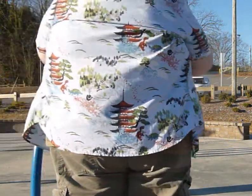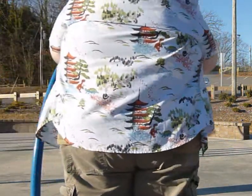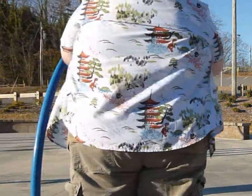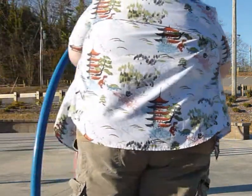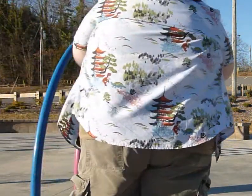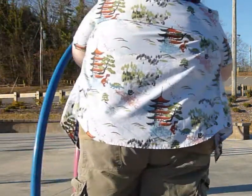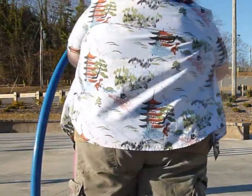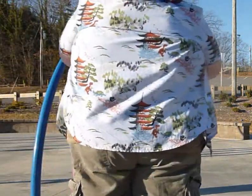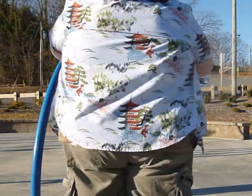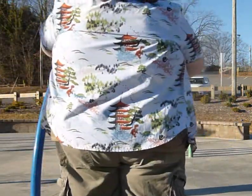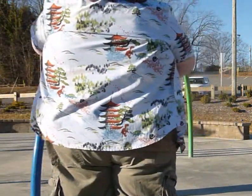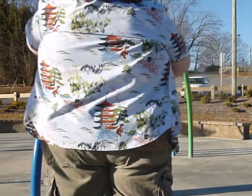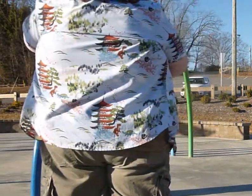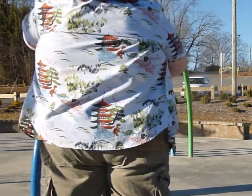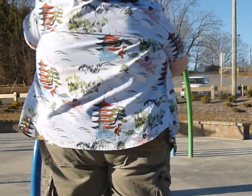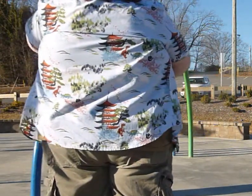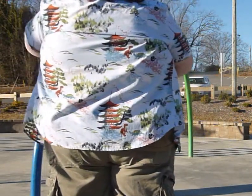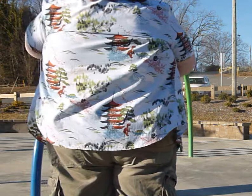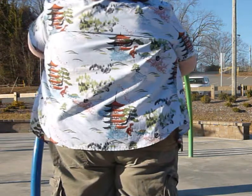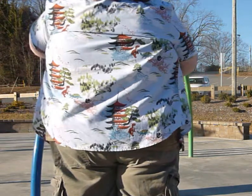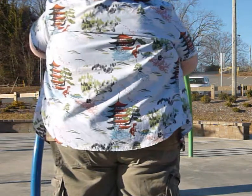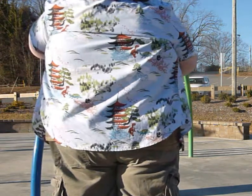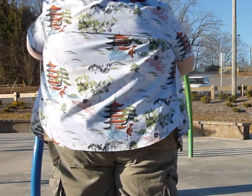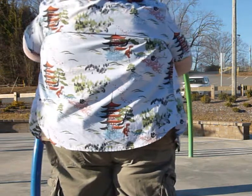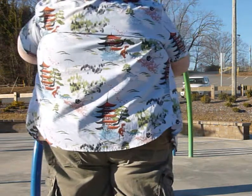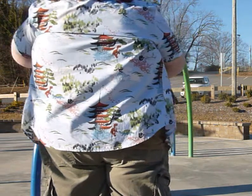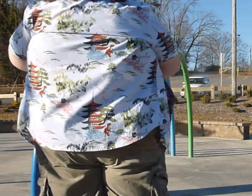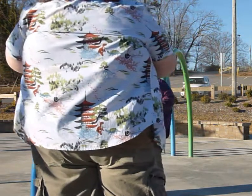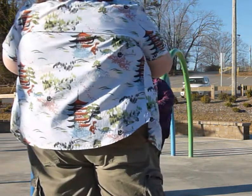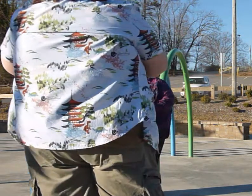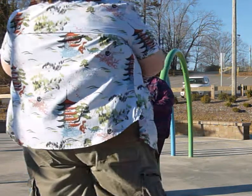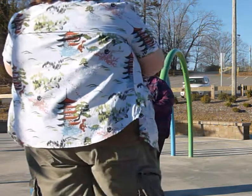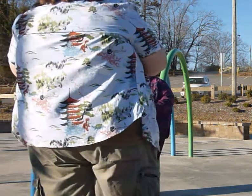arches. And at this point, I don't know. I'm not sure about the moccasins.